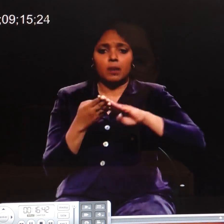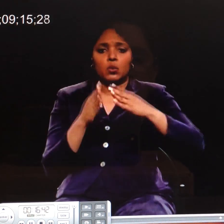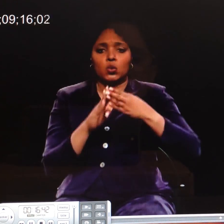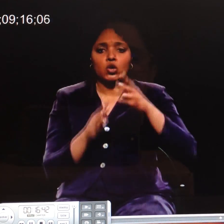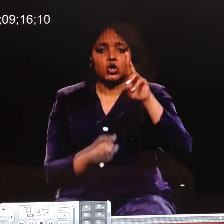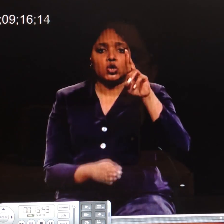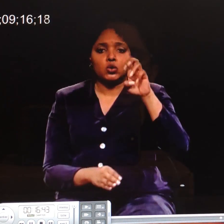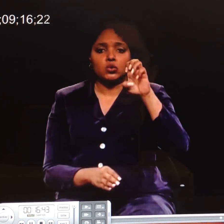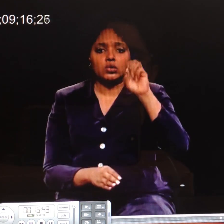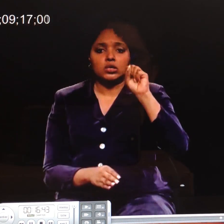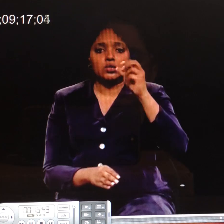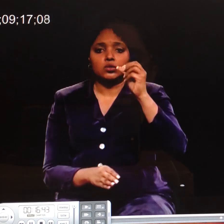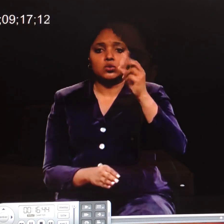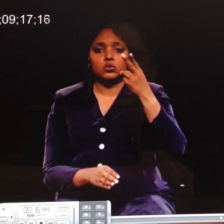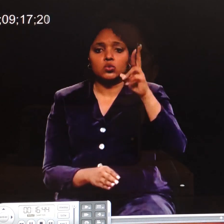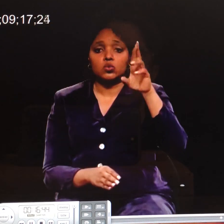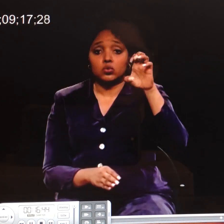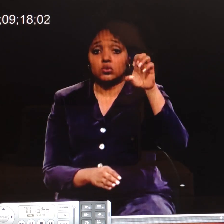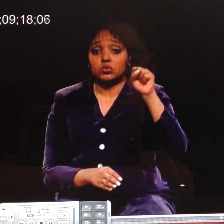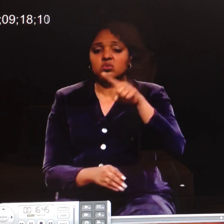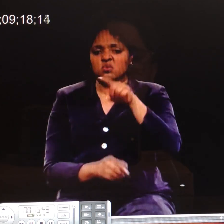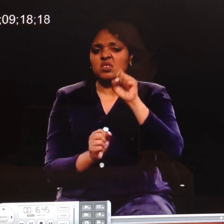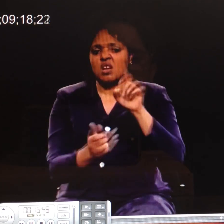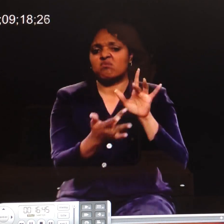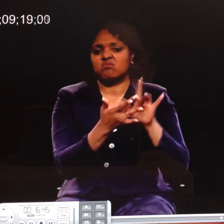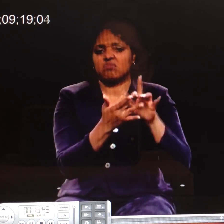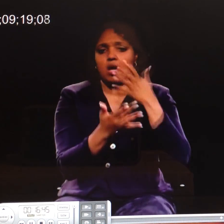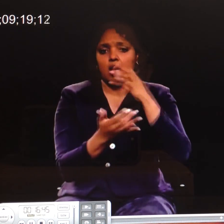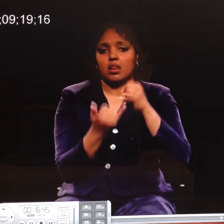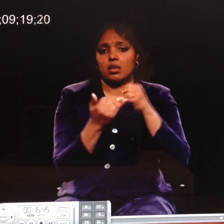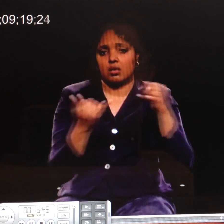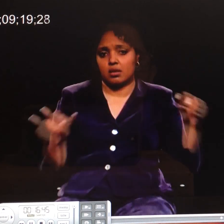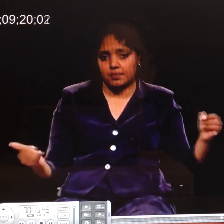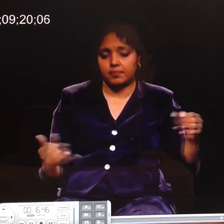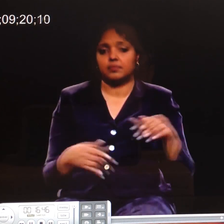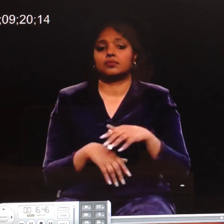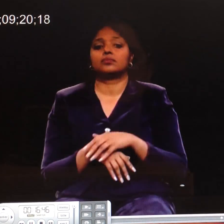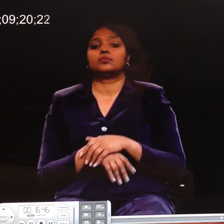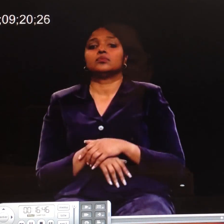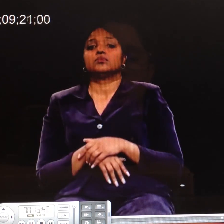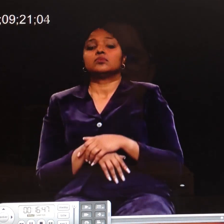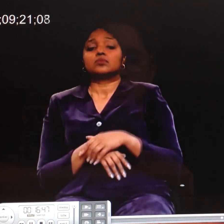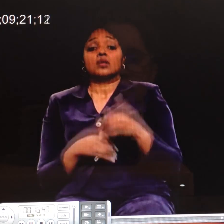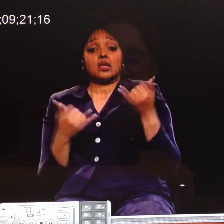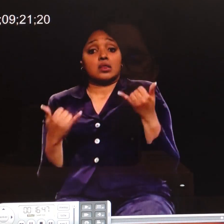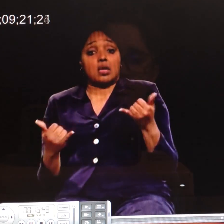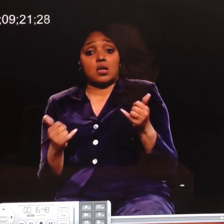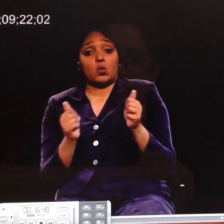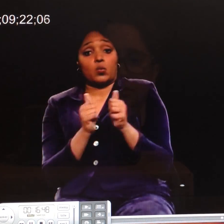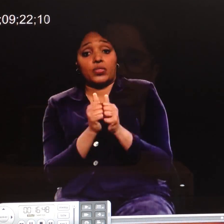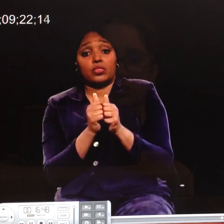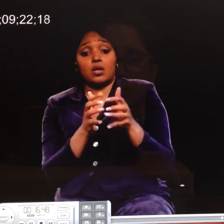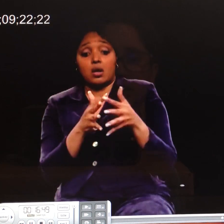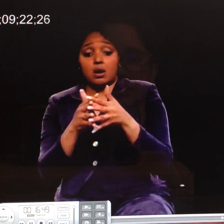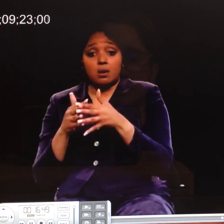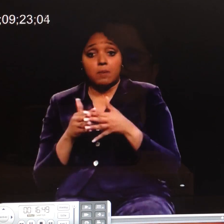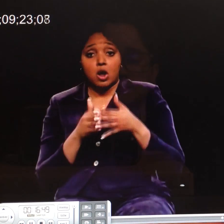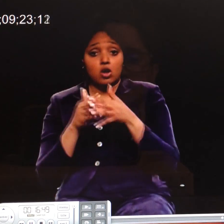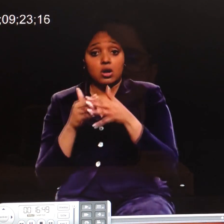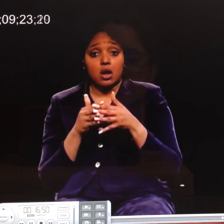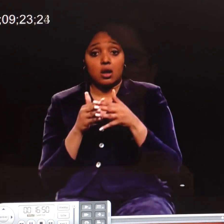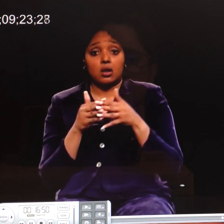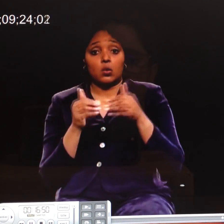them, how to prevent it. They had various resource hotlines for those